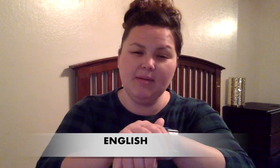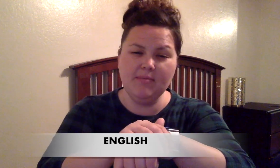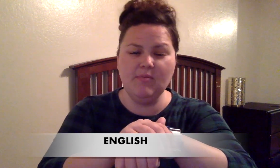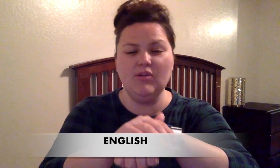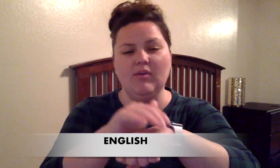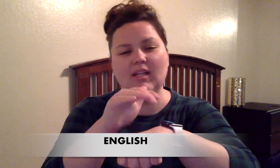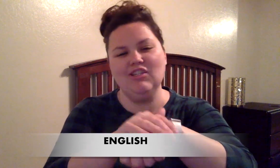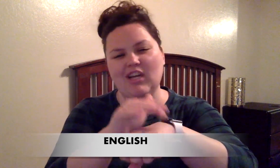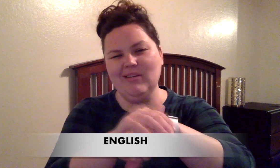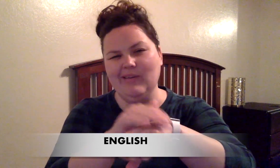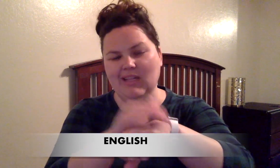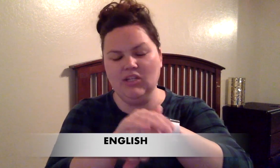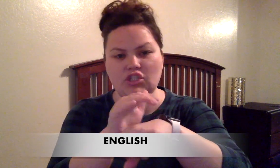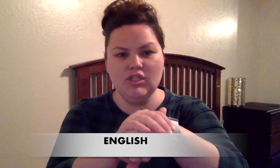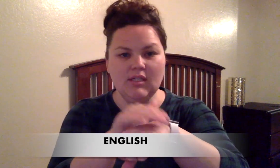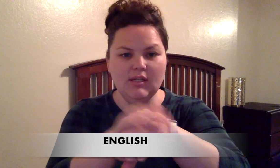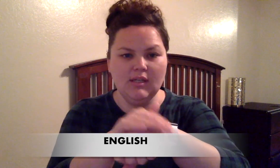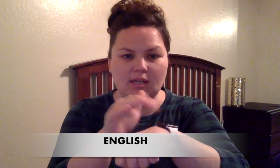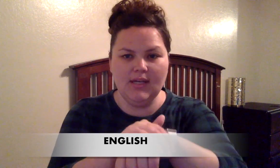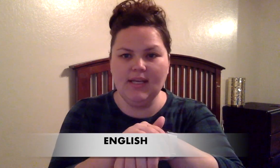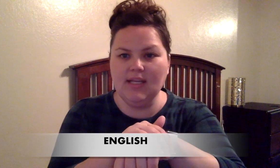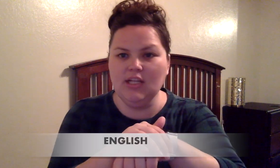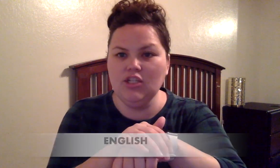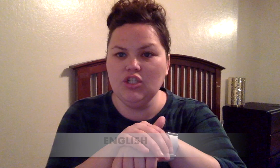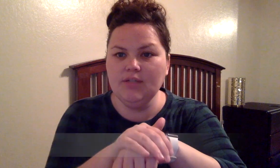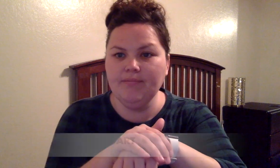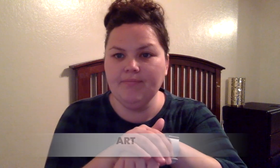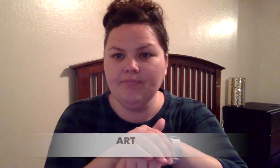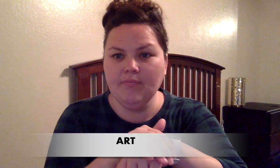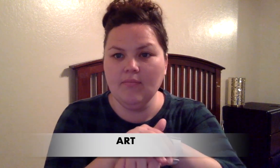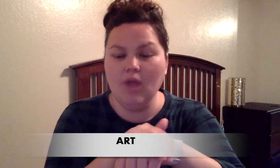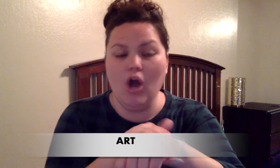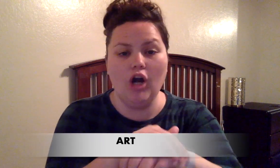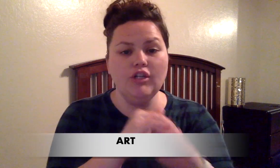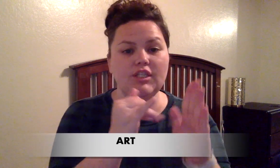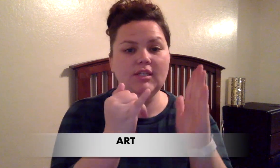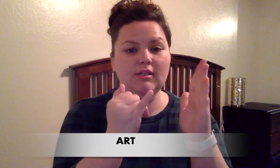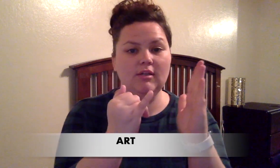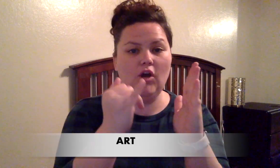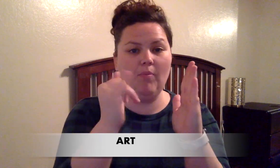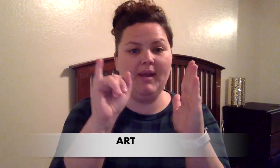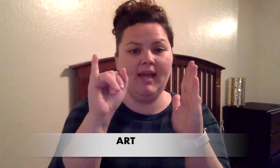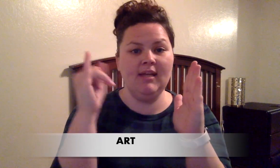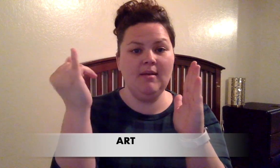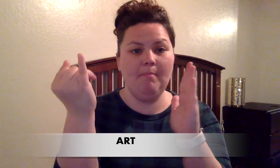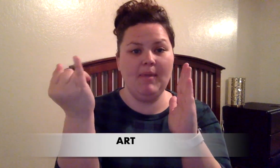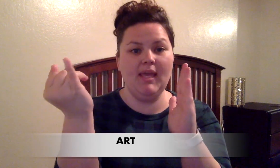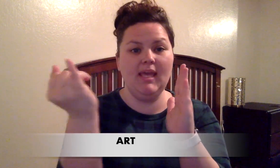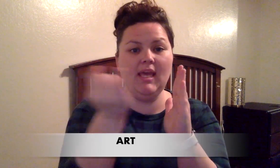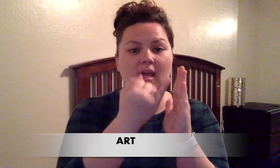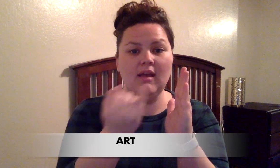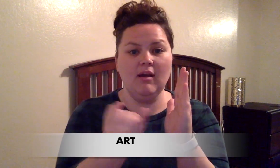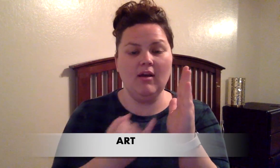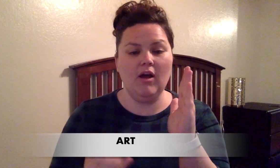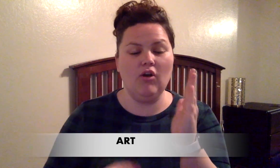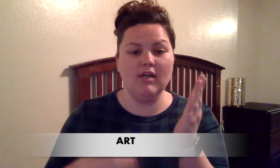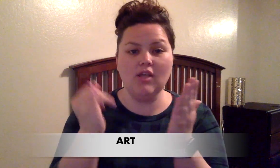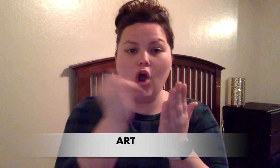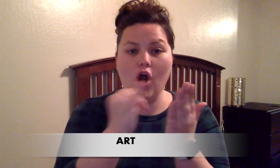Sometimes people do English, I do English. English. Art, open hand, pinky, across.